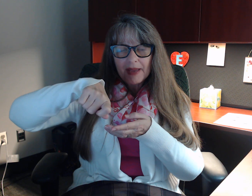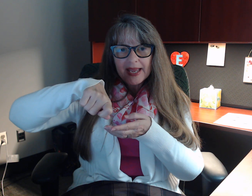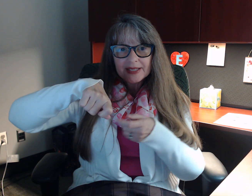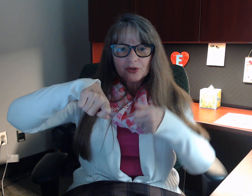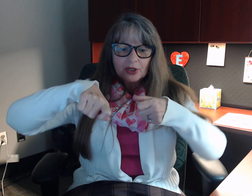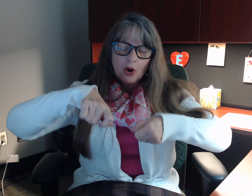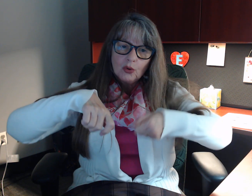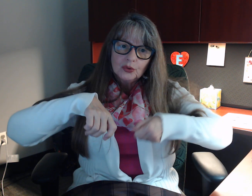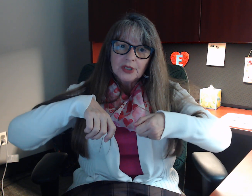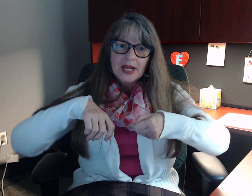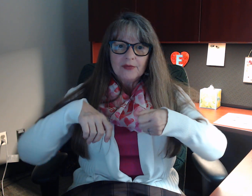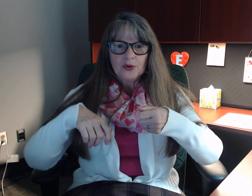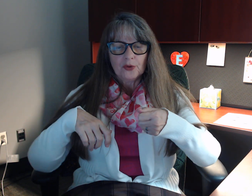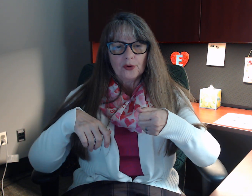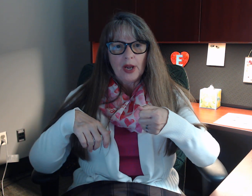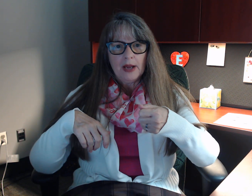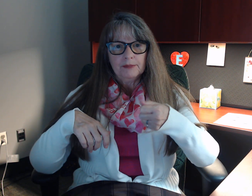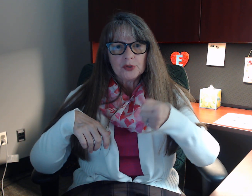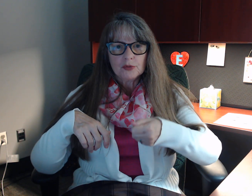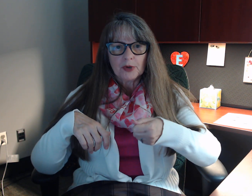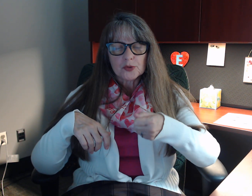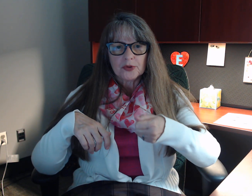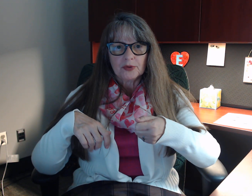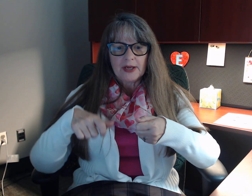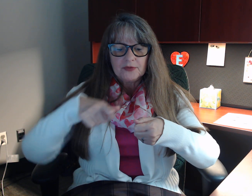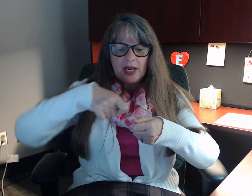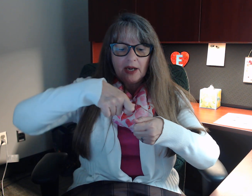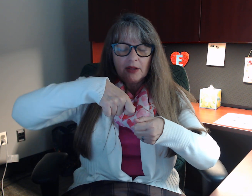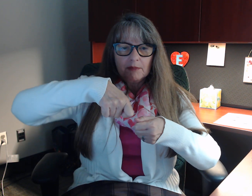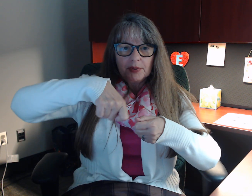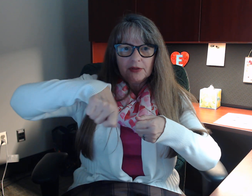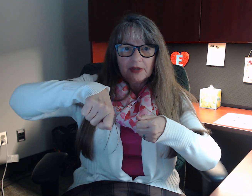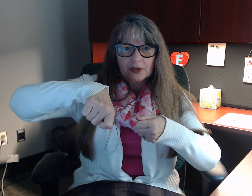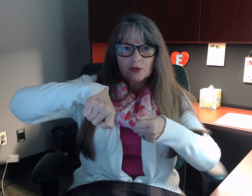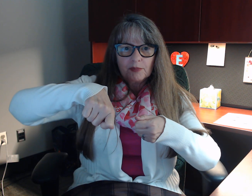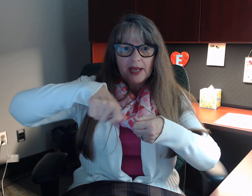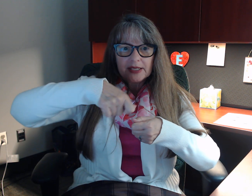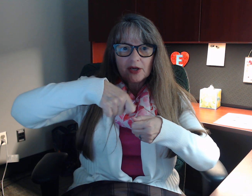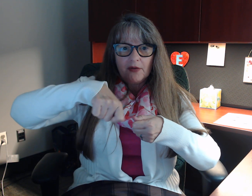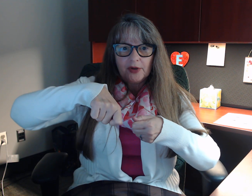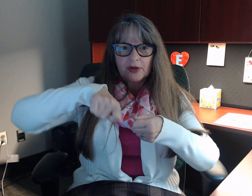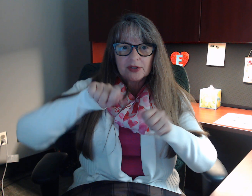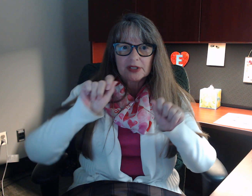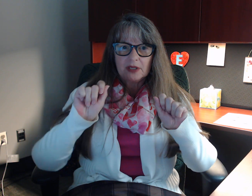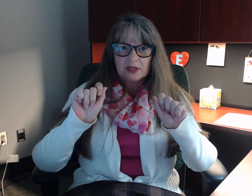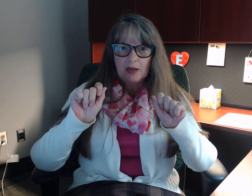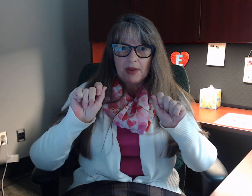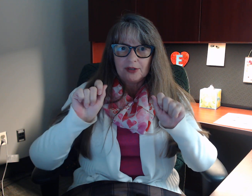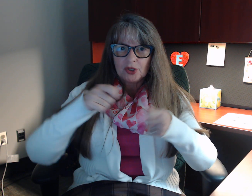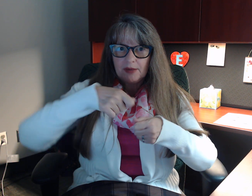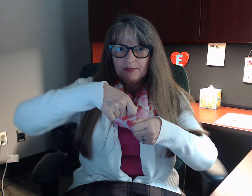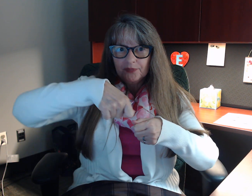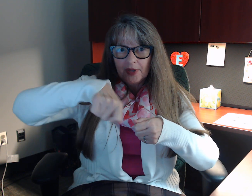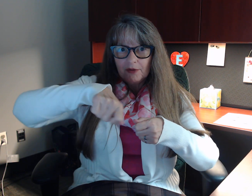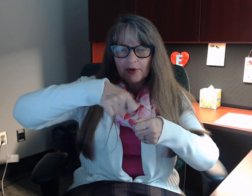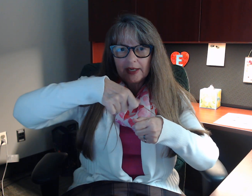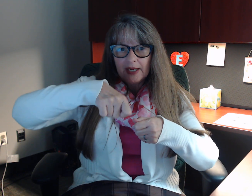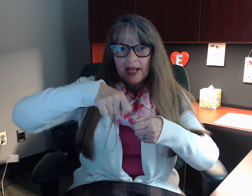toothpaste, you could hold your toothbrush with your left hand and then put the toothpaste on there, because it's the same hand shape, right? And